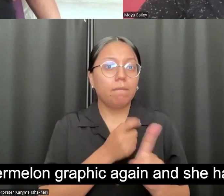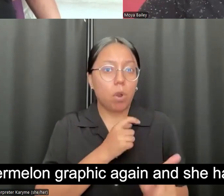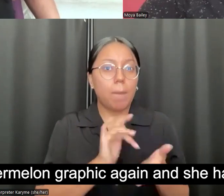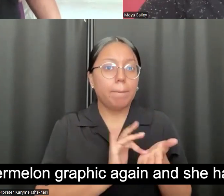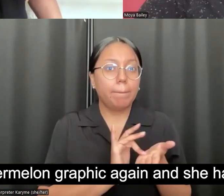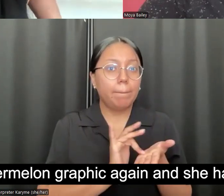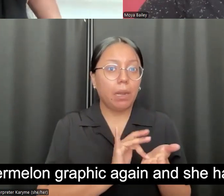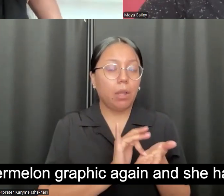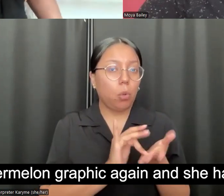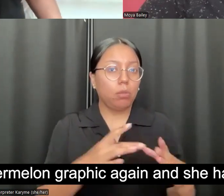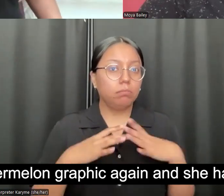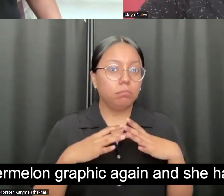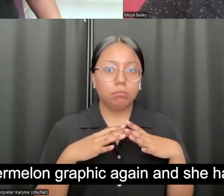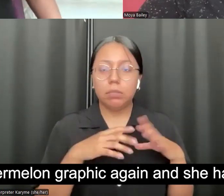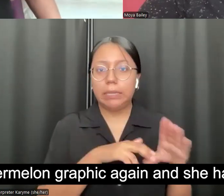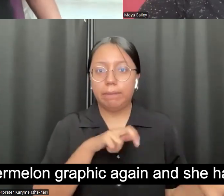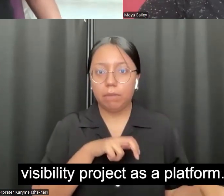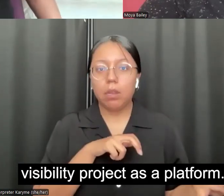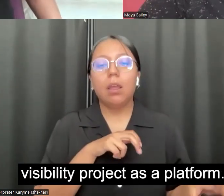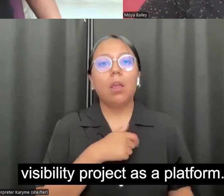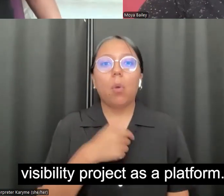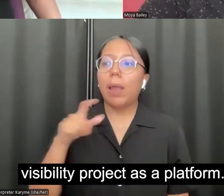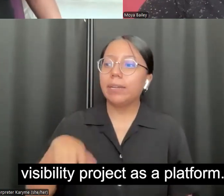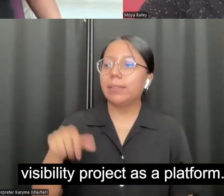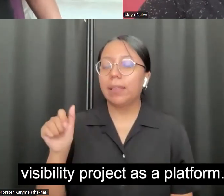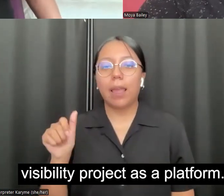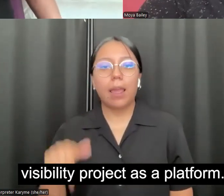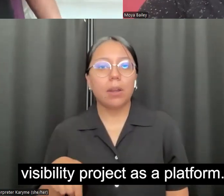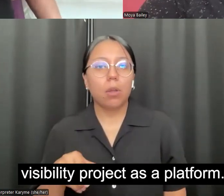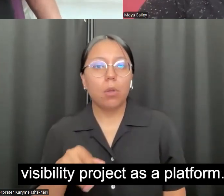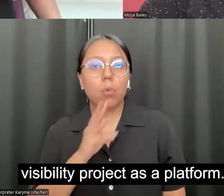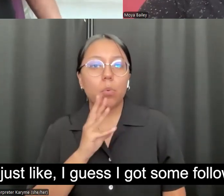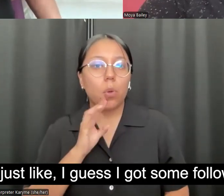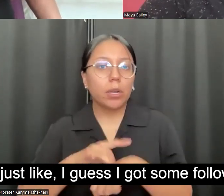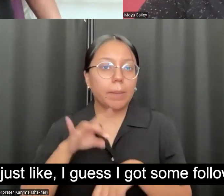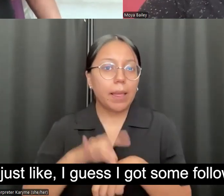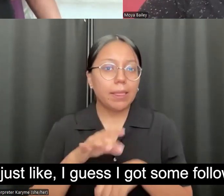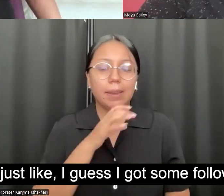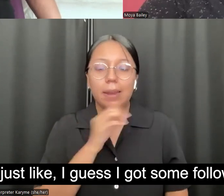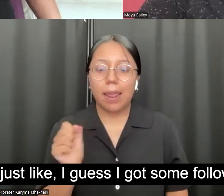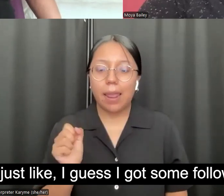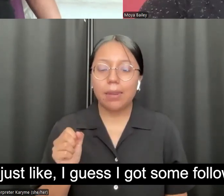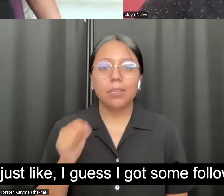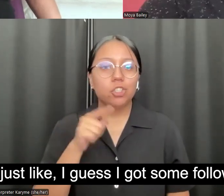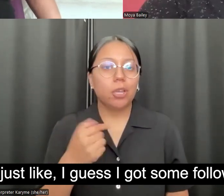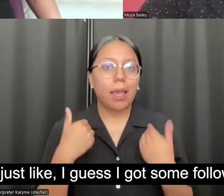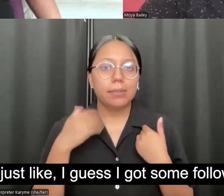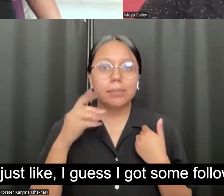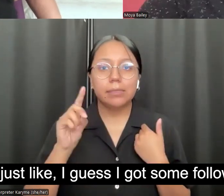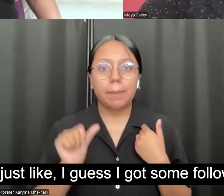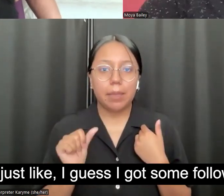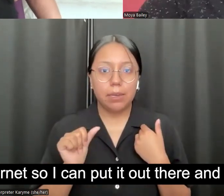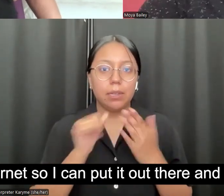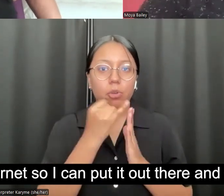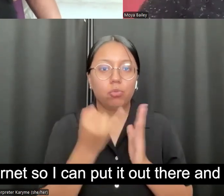But she's like, I made the watermelon graphic again, and she has Disability Visibility Project as a platform. And I'm just like, I guess